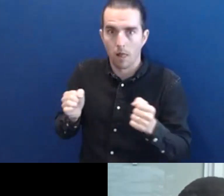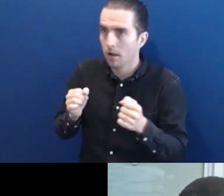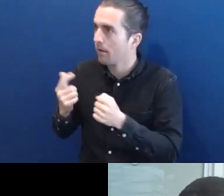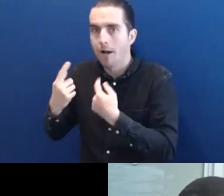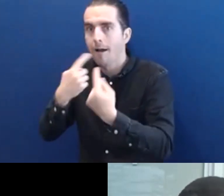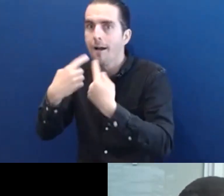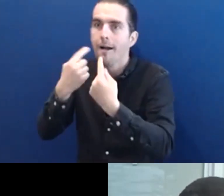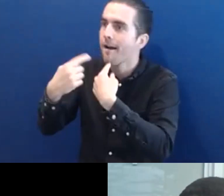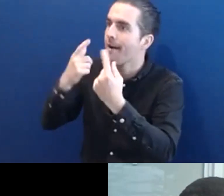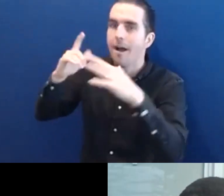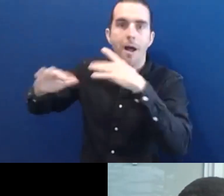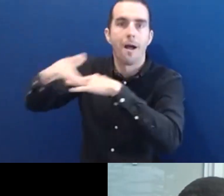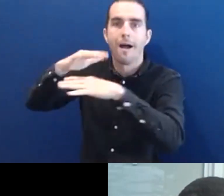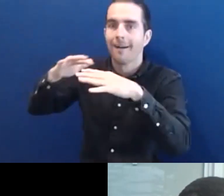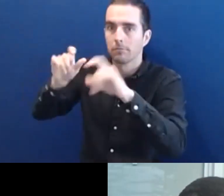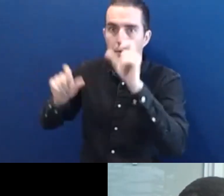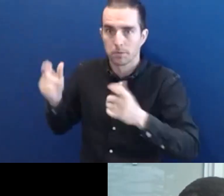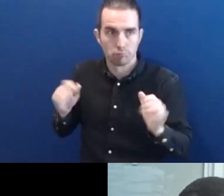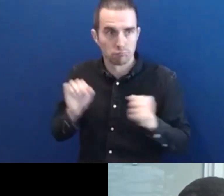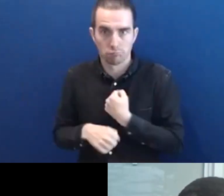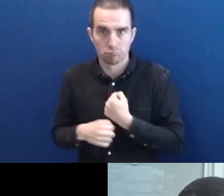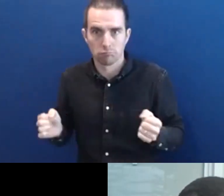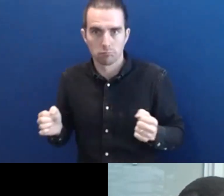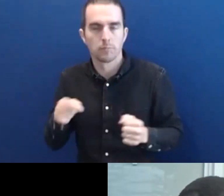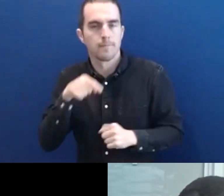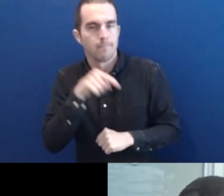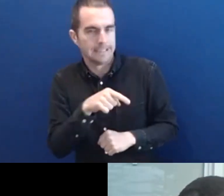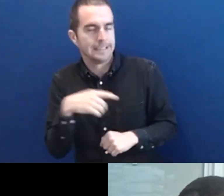also one of the risks. And